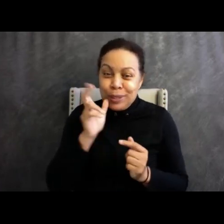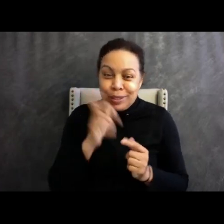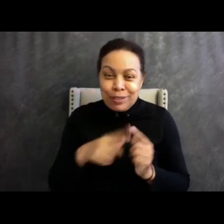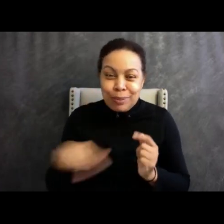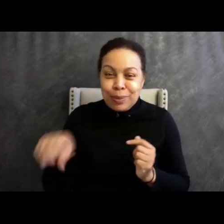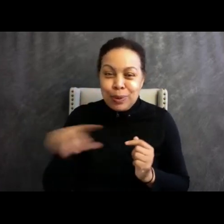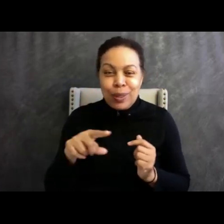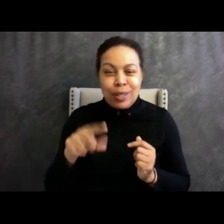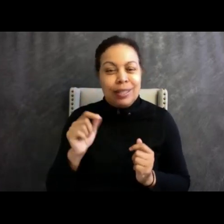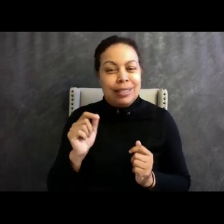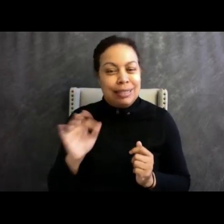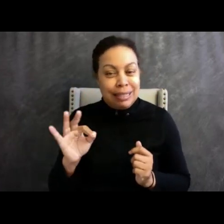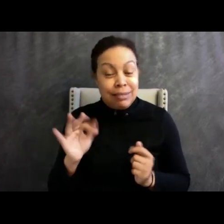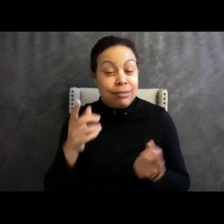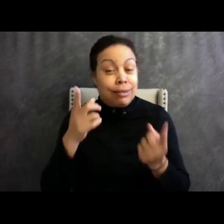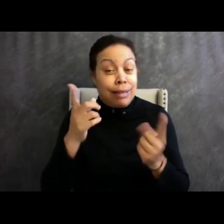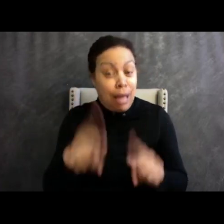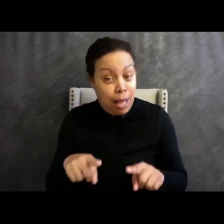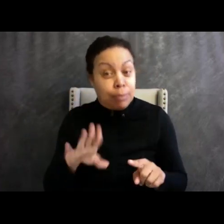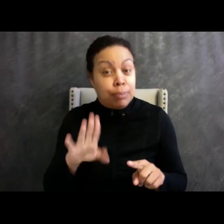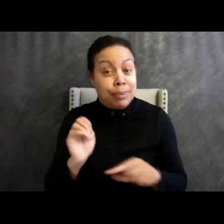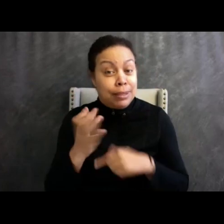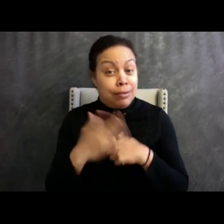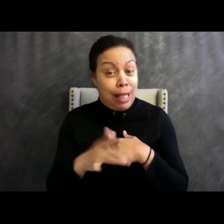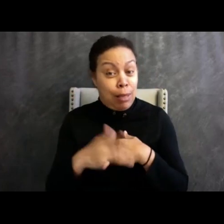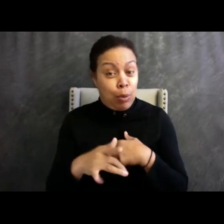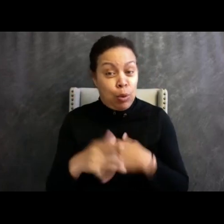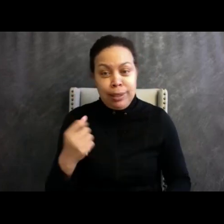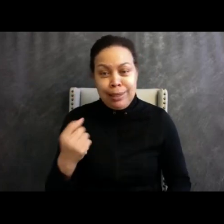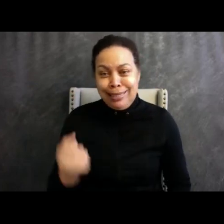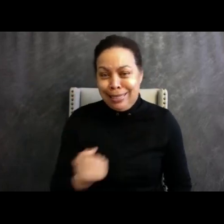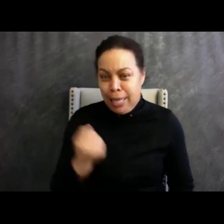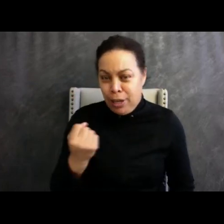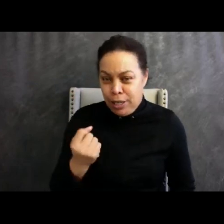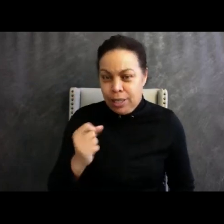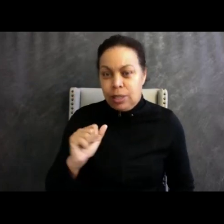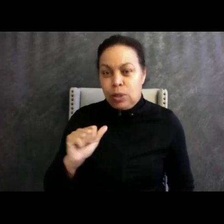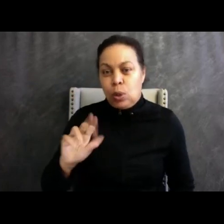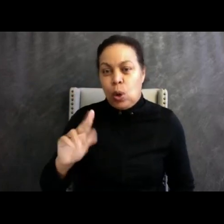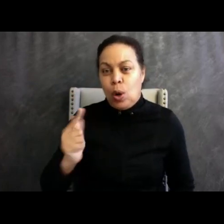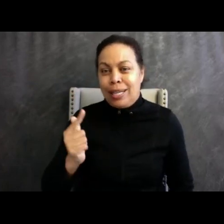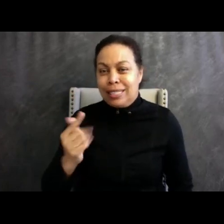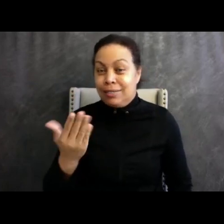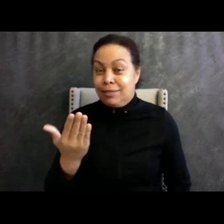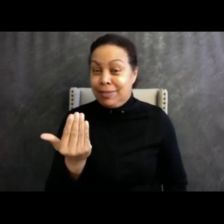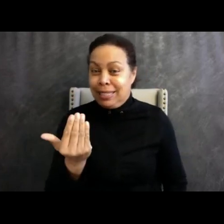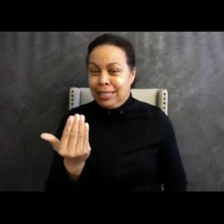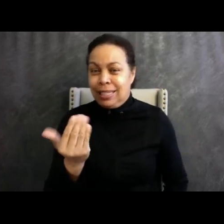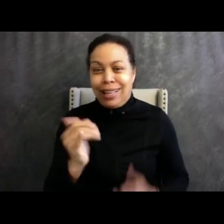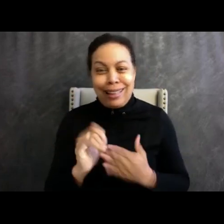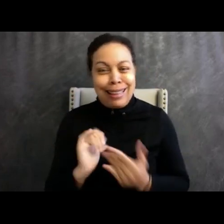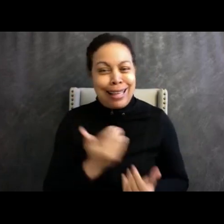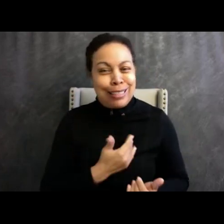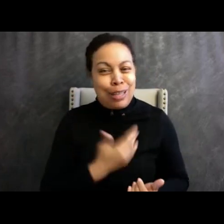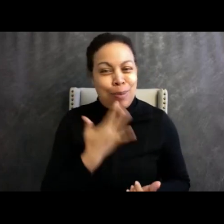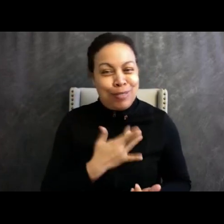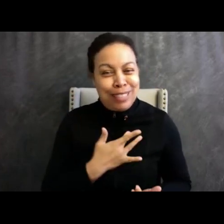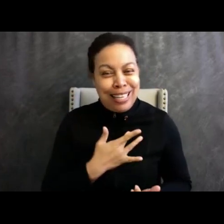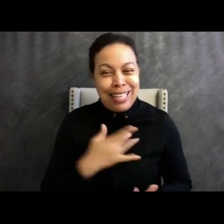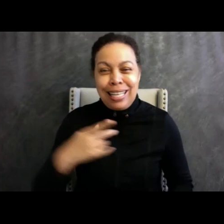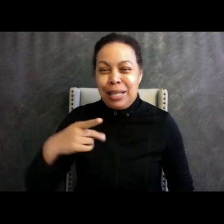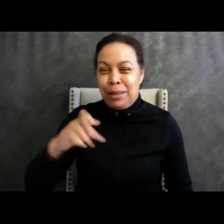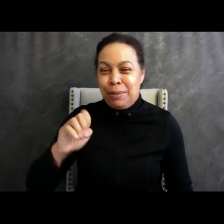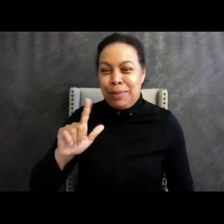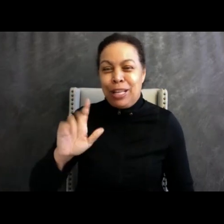you happen to be available on Saturday, August 15th, it's our birthday. The Peale turns 206